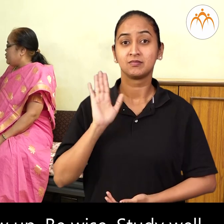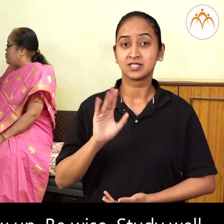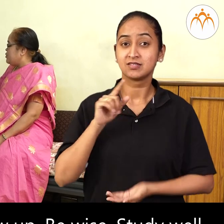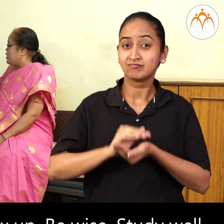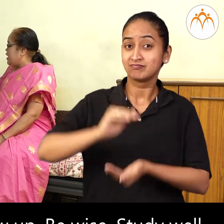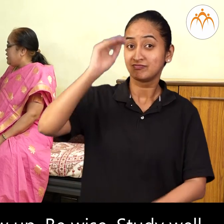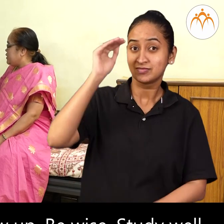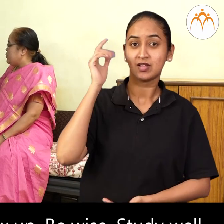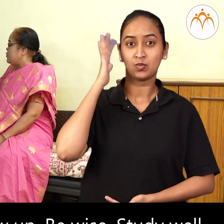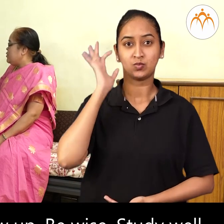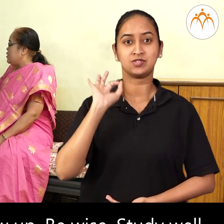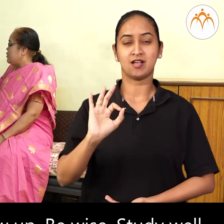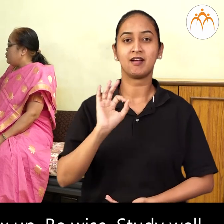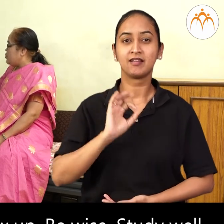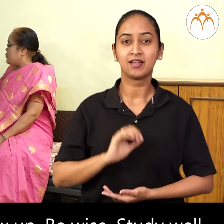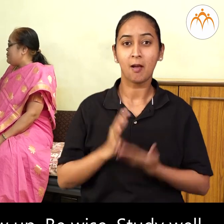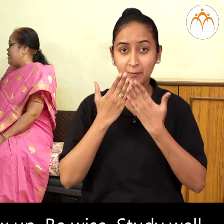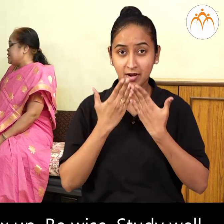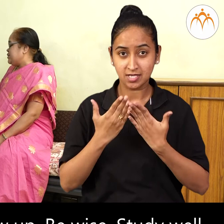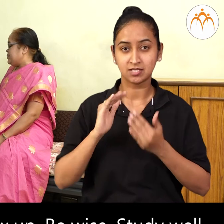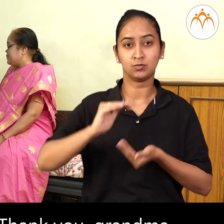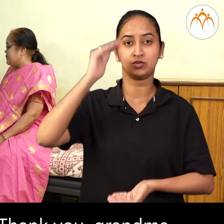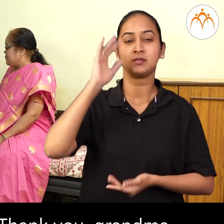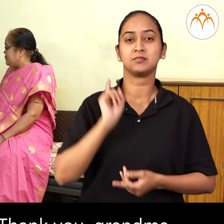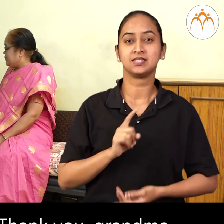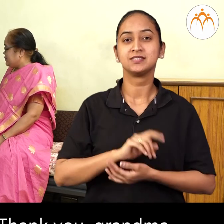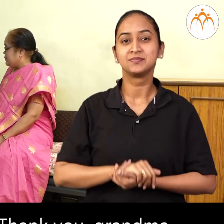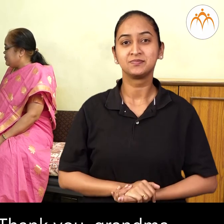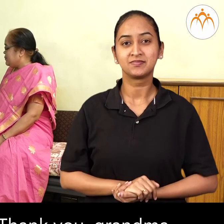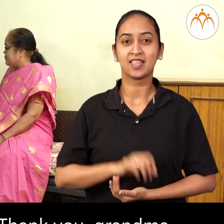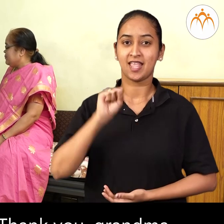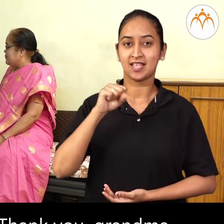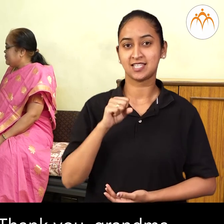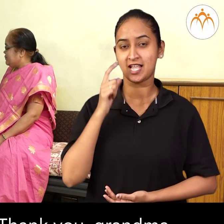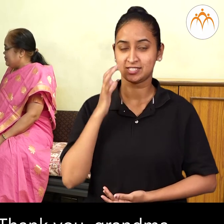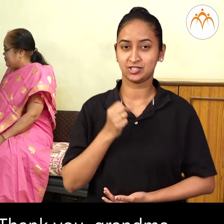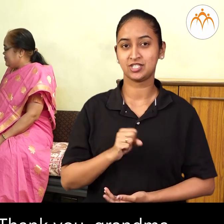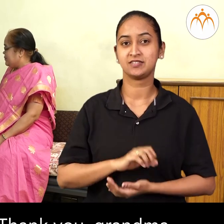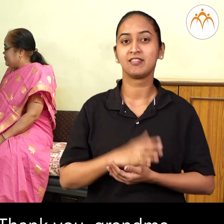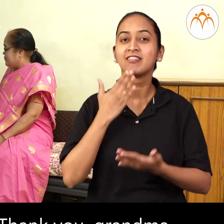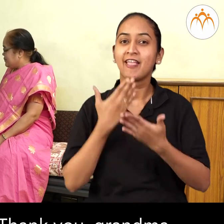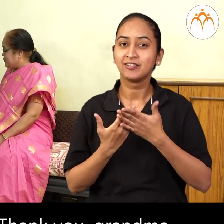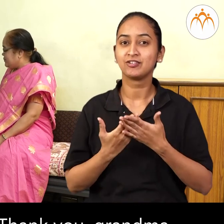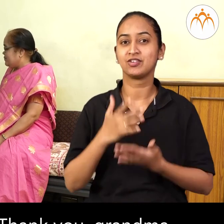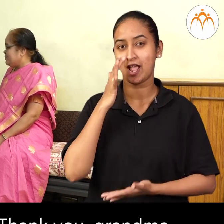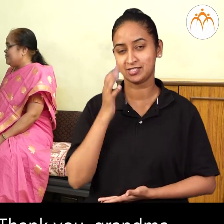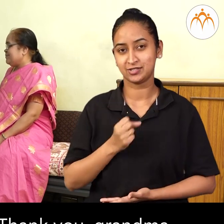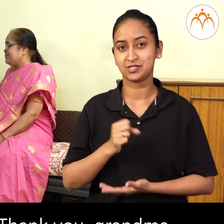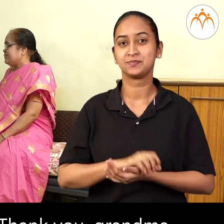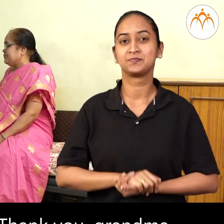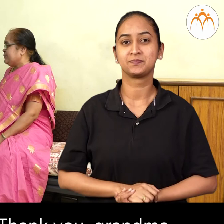up, be wise and study well. Yes, Grandma. Thank you, Grandma.